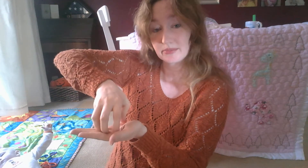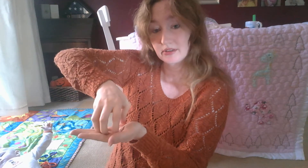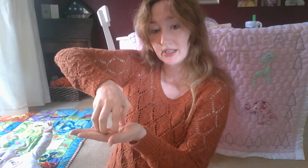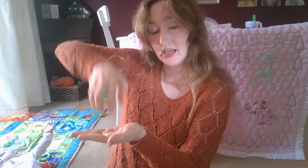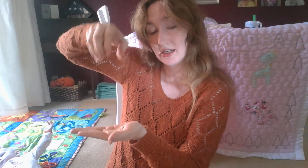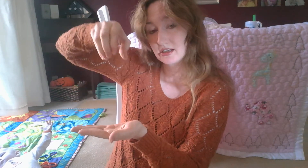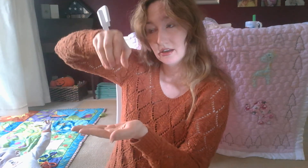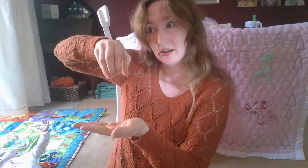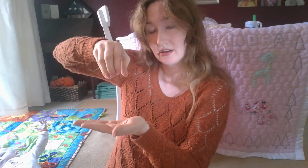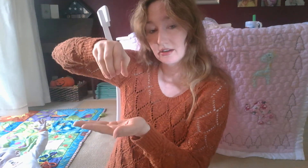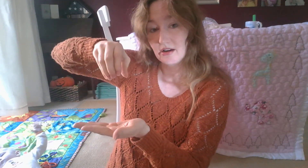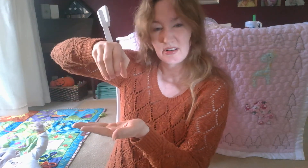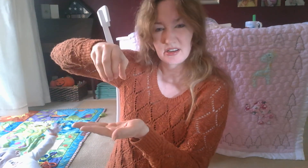a cake covering.